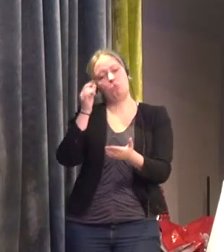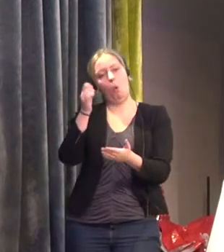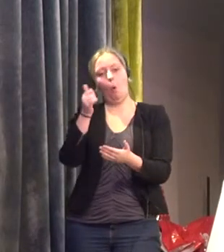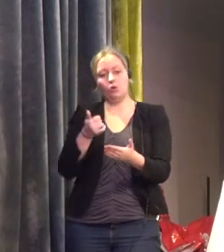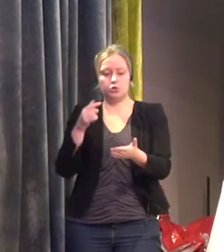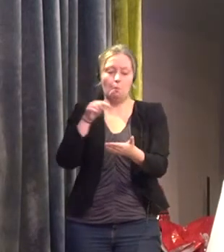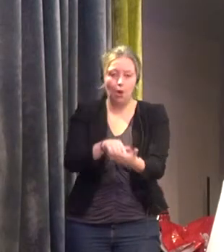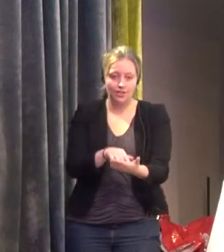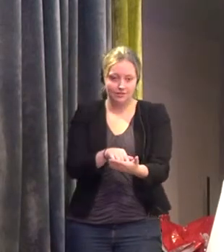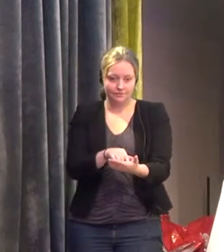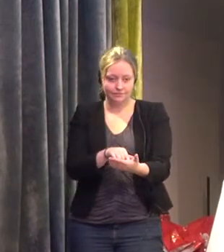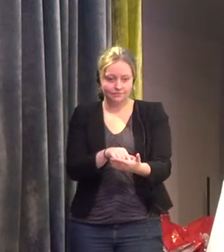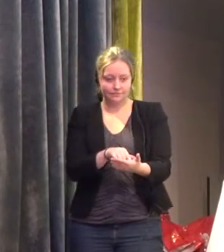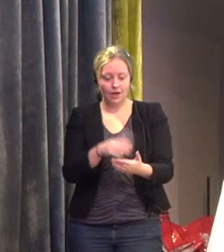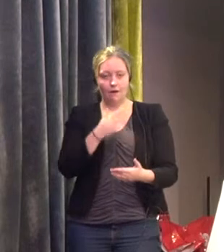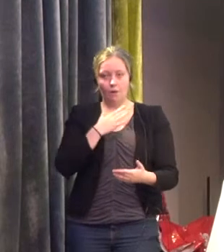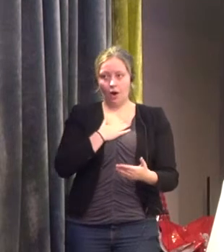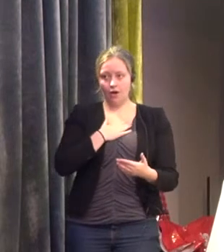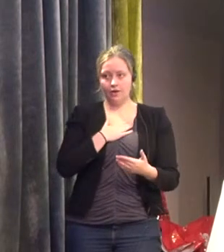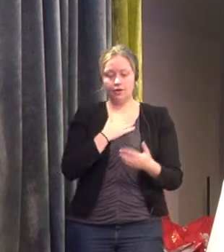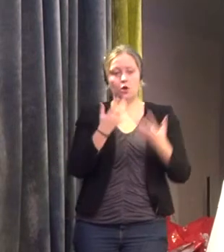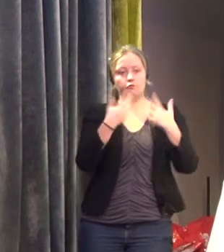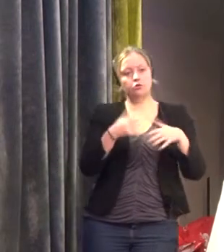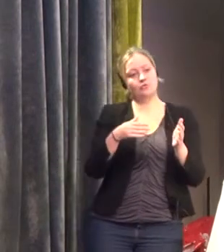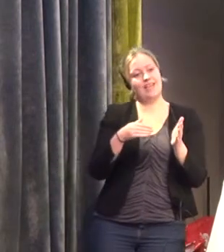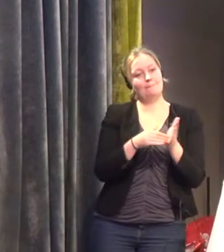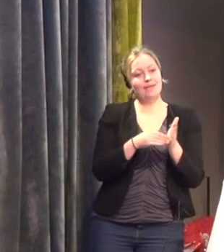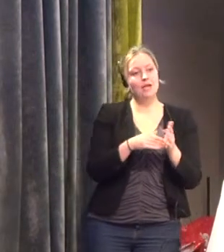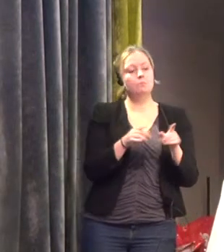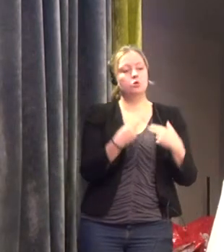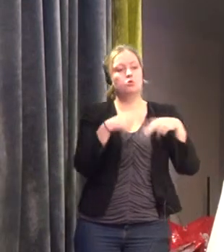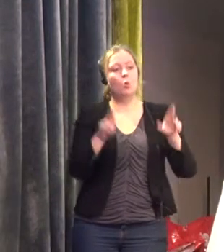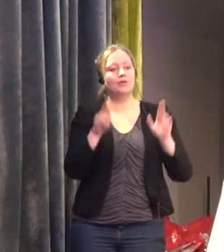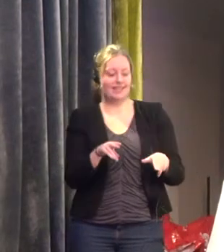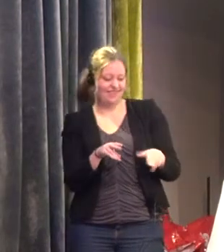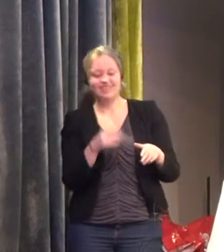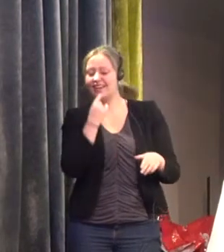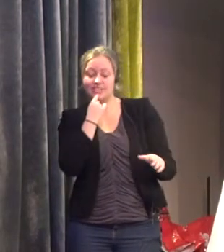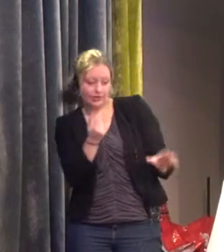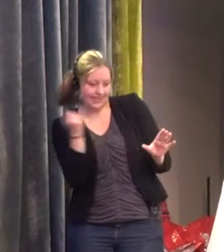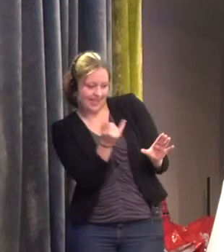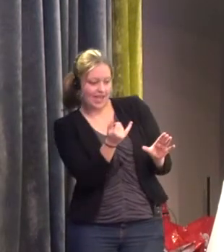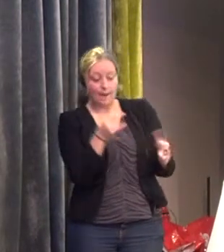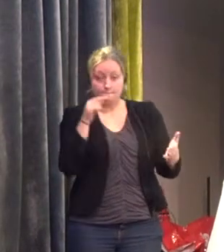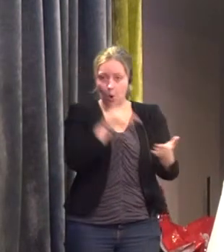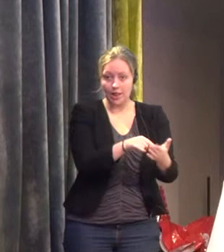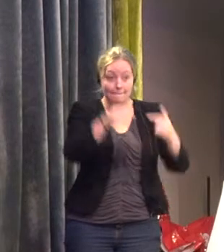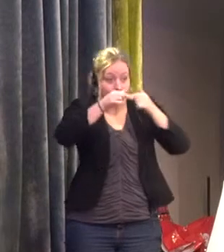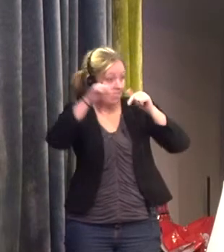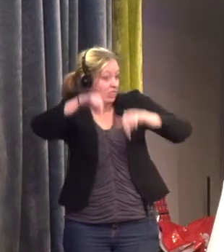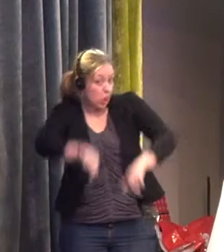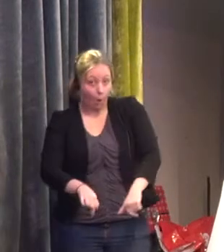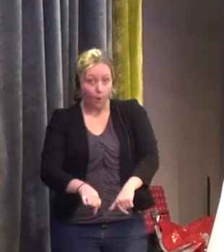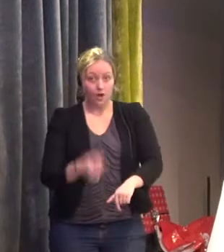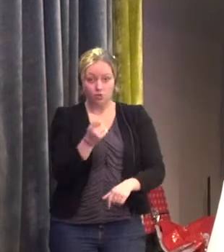had a disability, and yet disability is not mentioned in that MDG as well. And yet now, 2 months ago at the UN, we